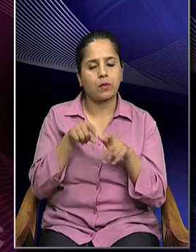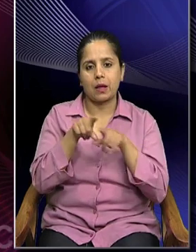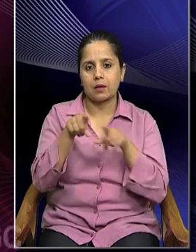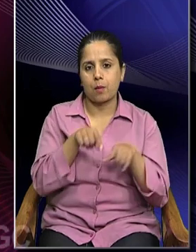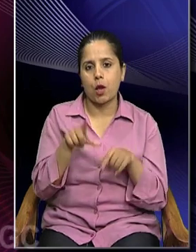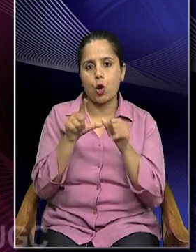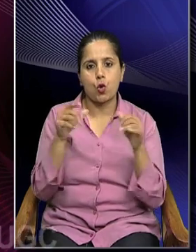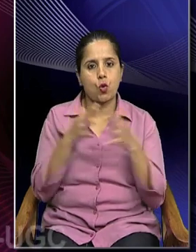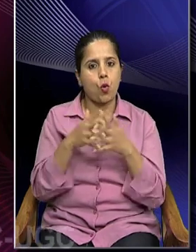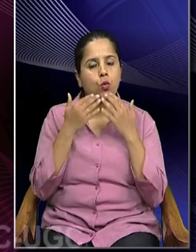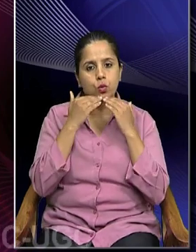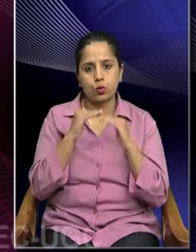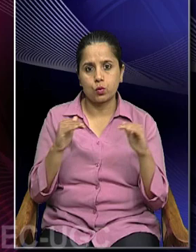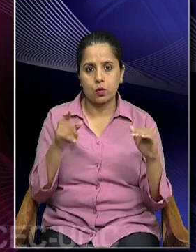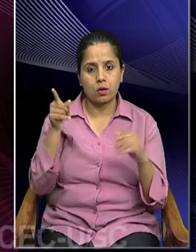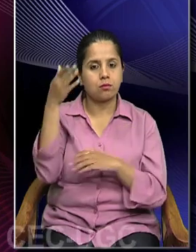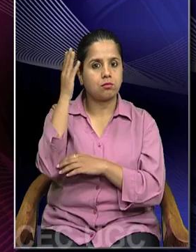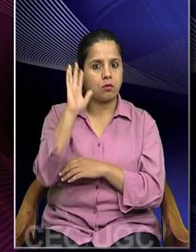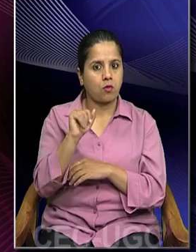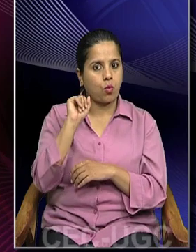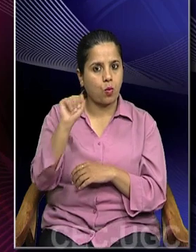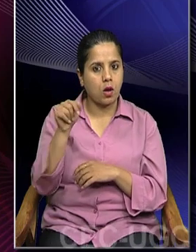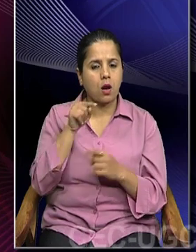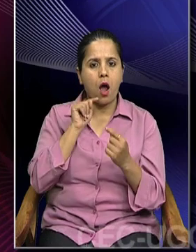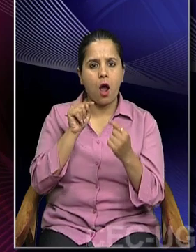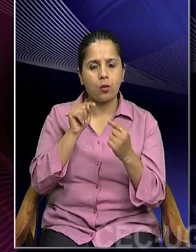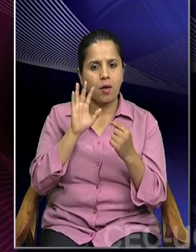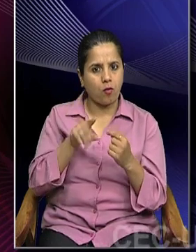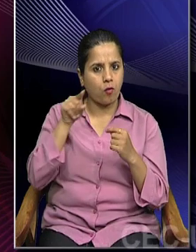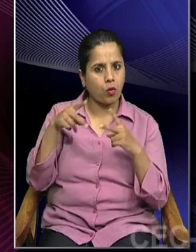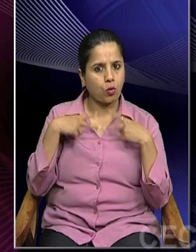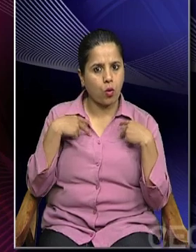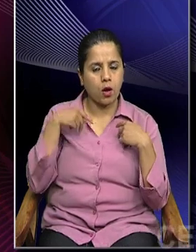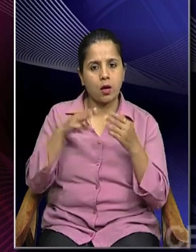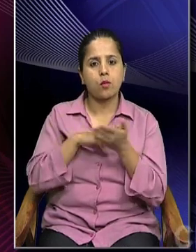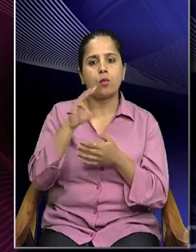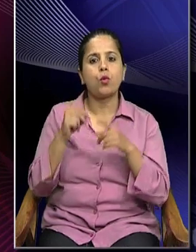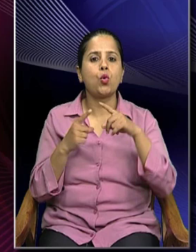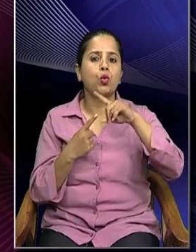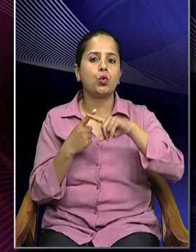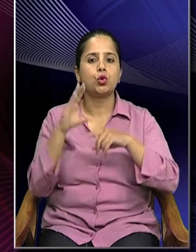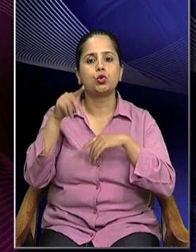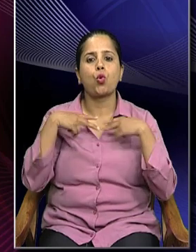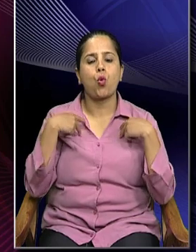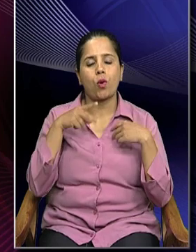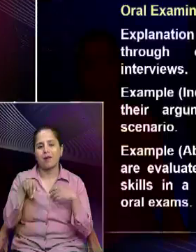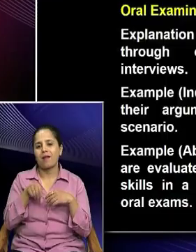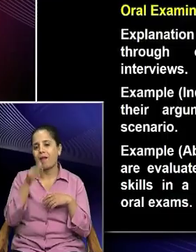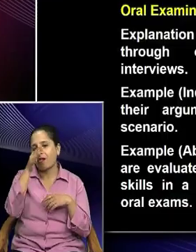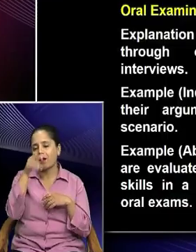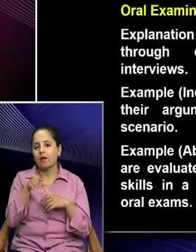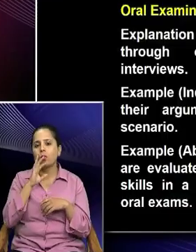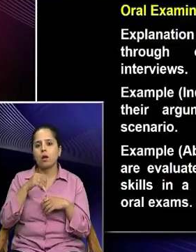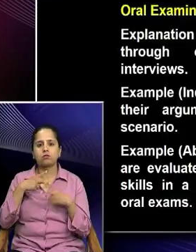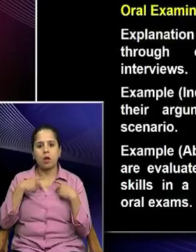law student, they present their arguments in a moot court scenario. Like a